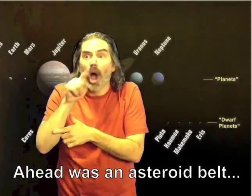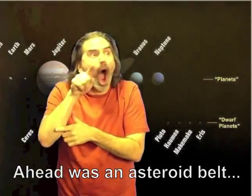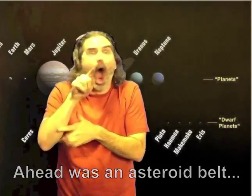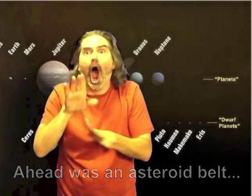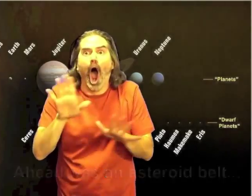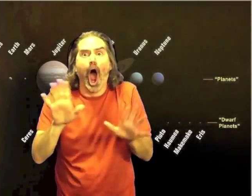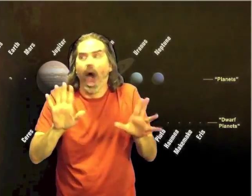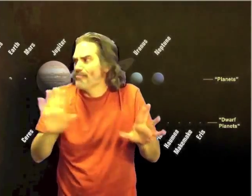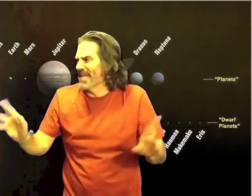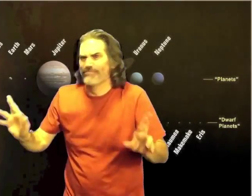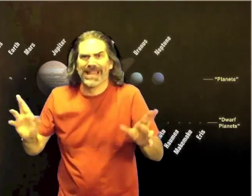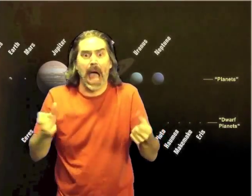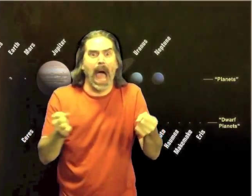belt.